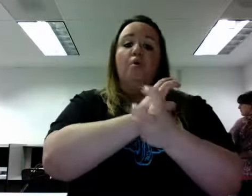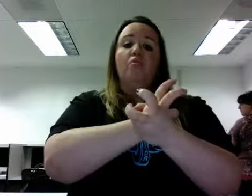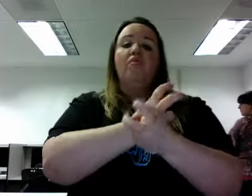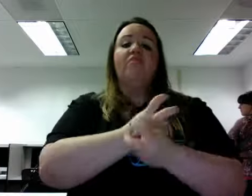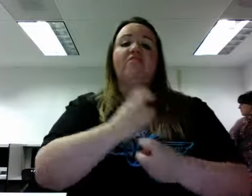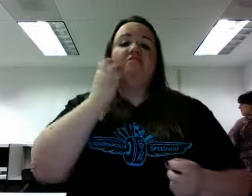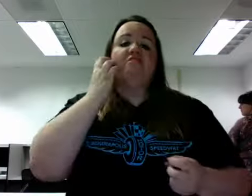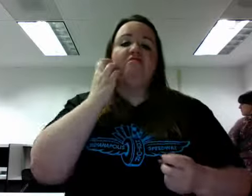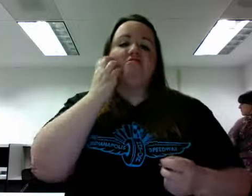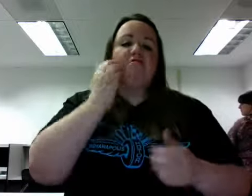may know what this part's called?